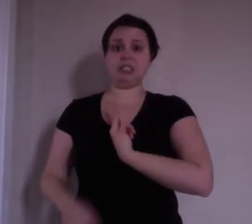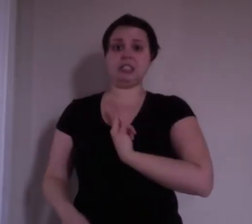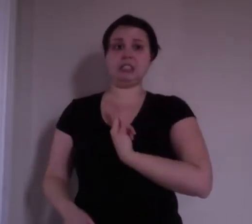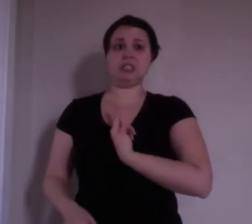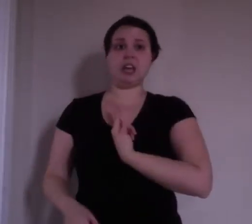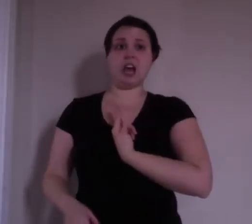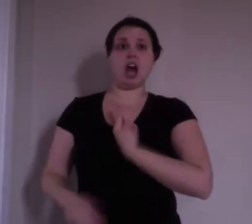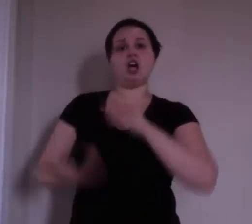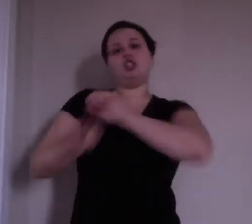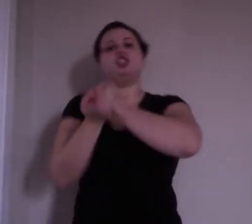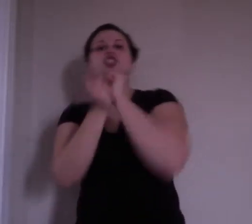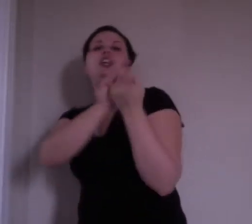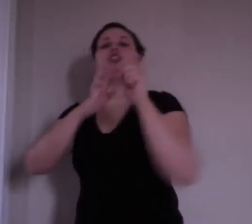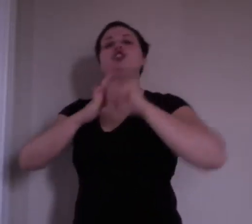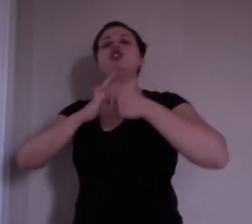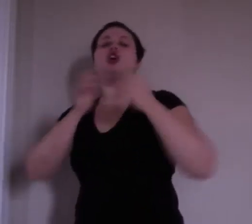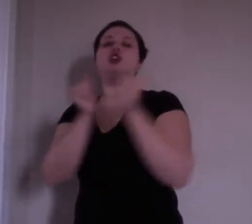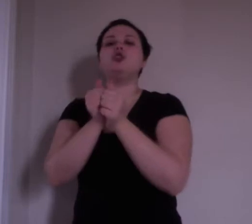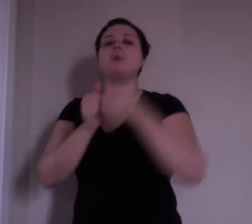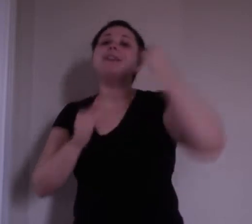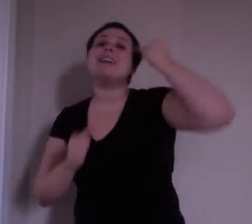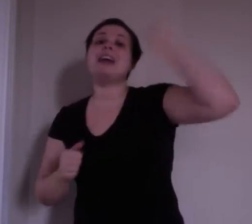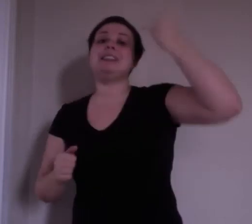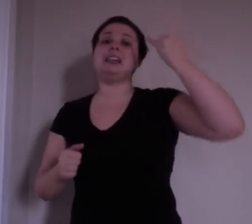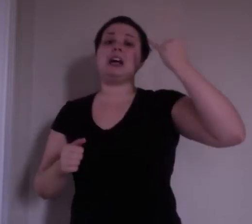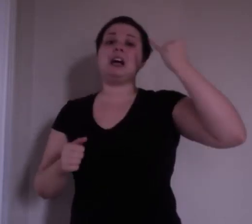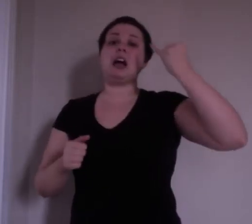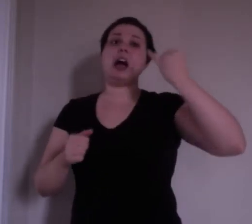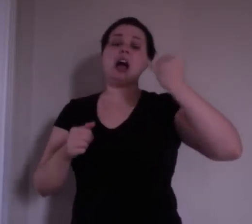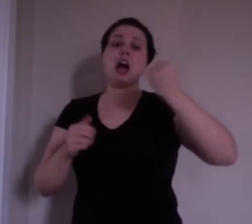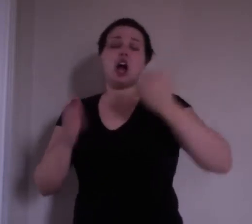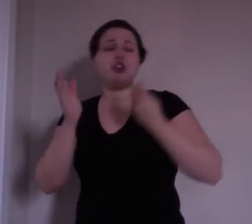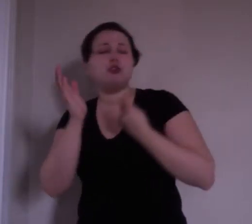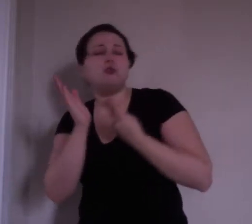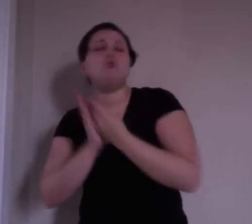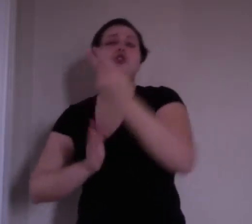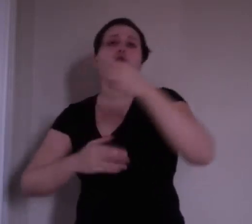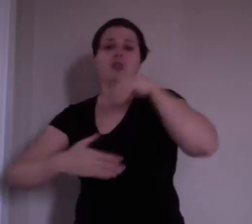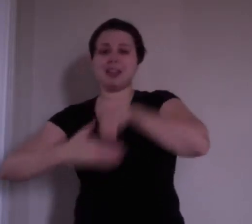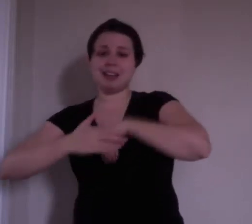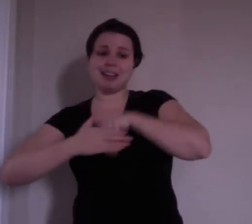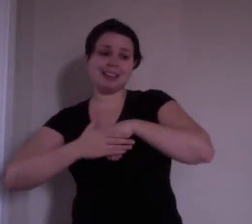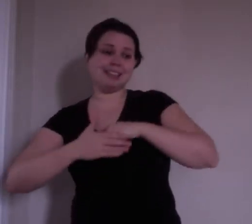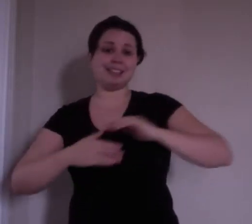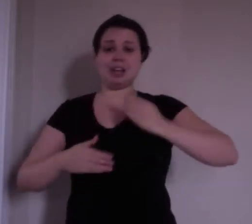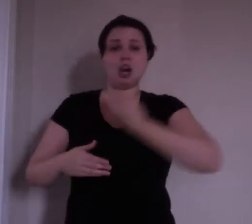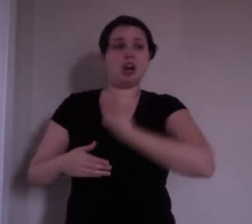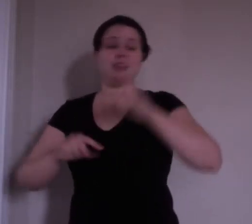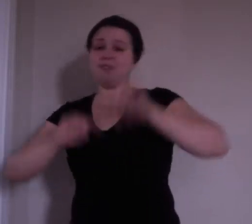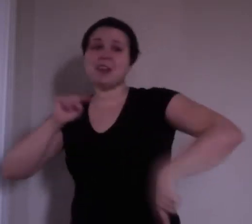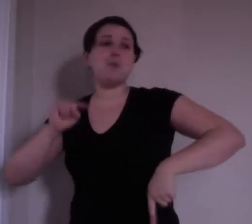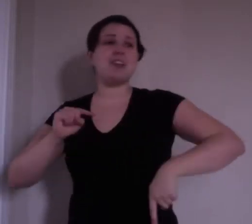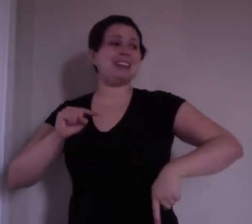an idea, a truth in ourselves that we cannot deny and feel compelled to spread, regardless of the fact